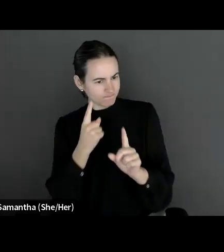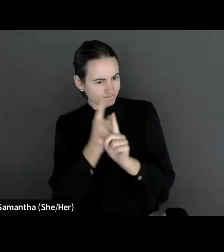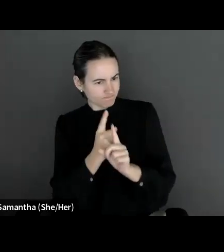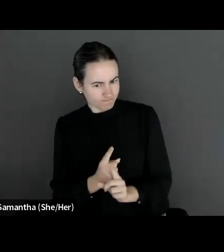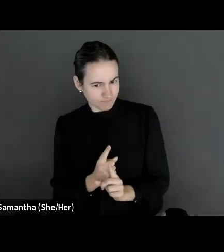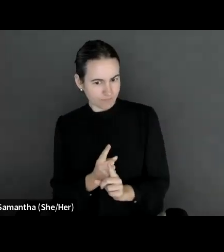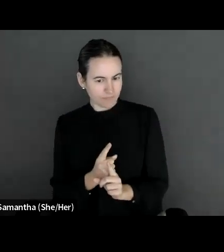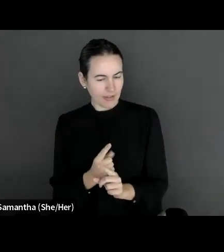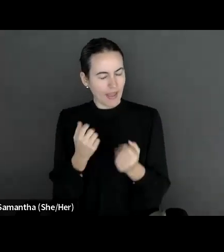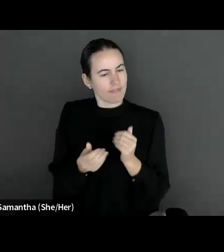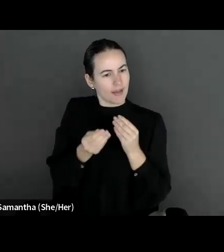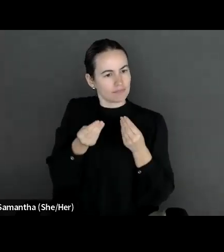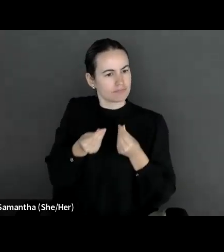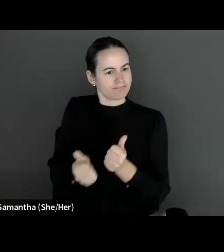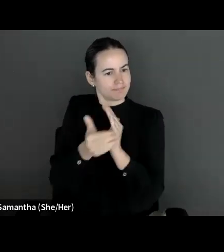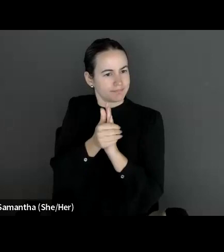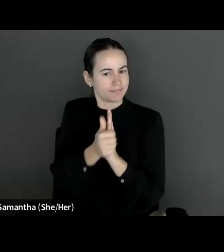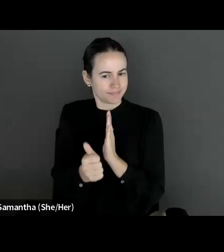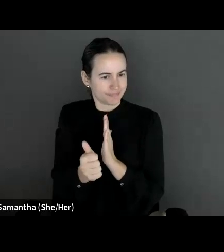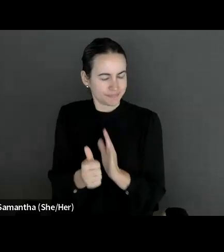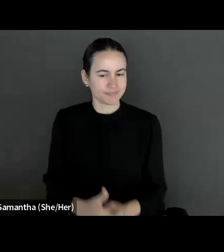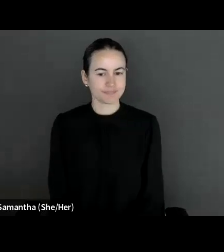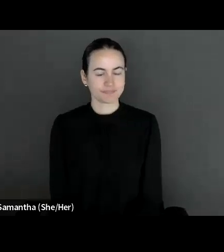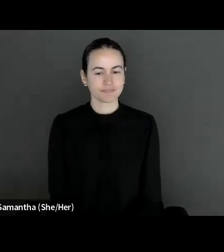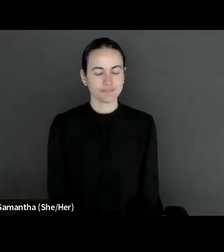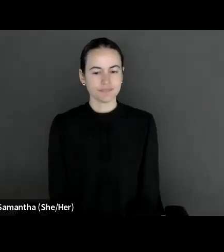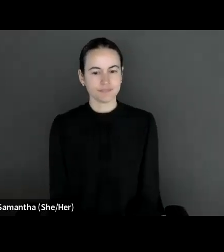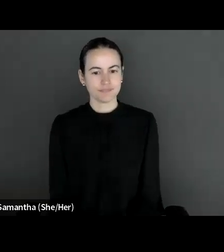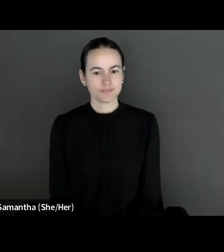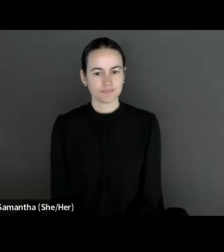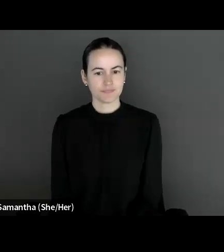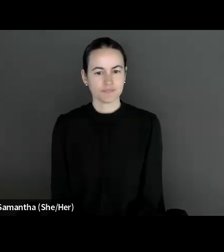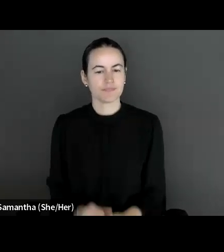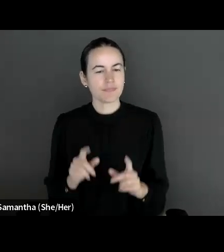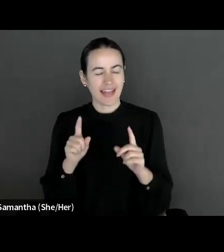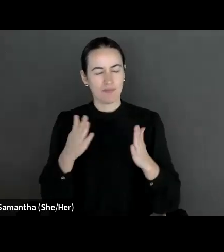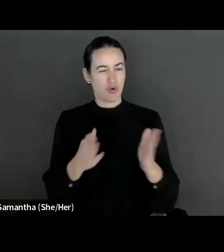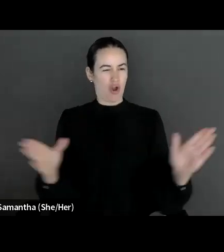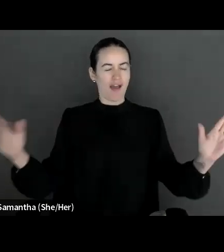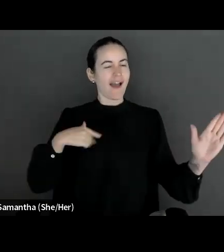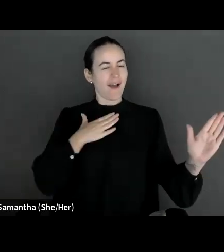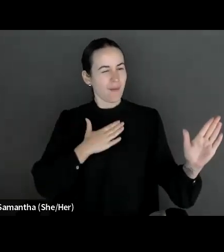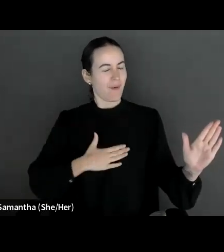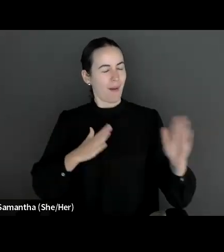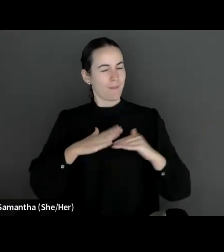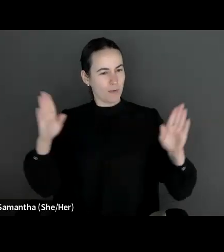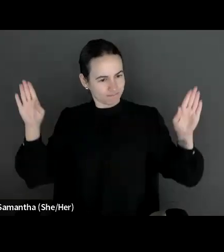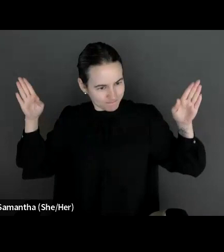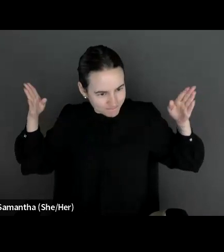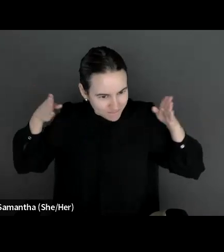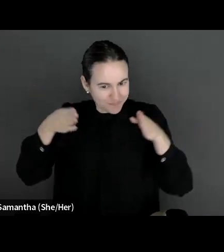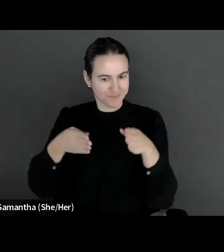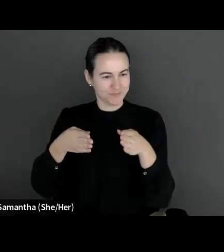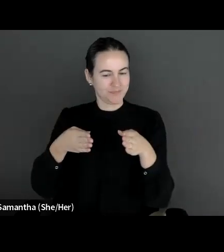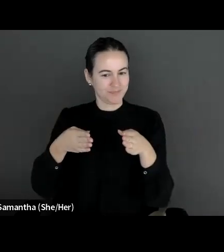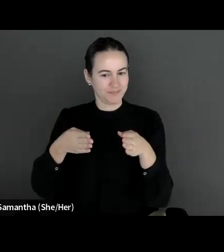are. However, we are interested in the narrow notion, which is the usual